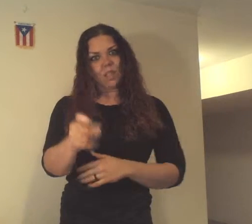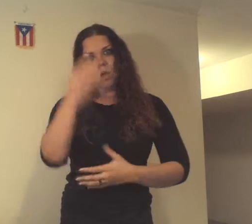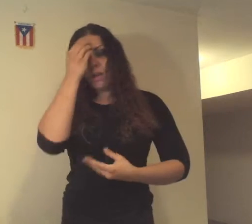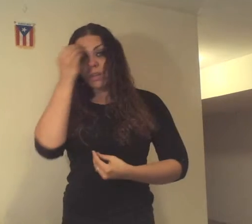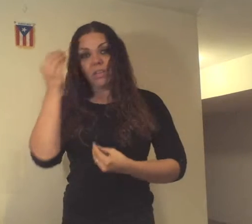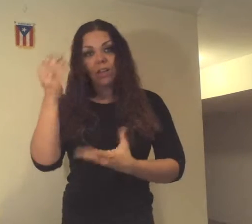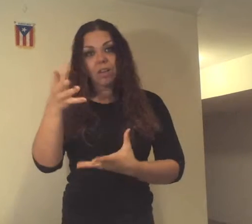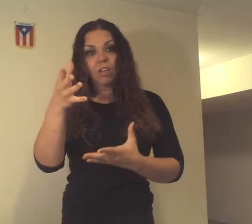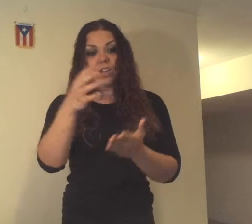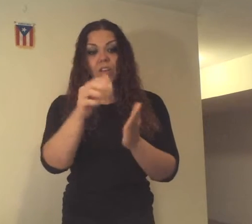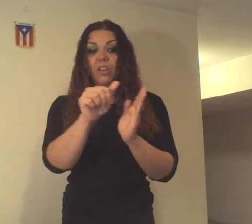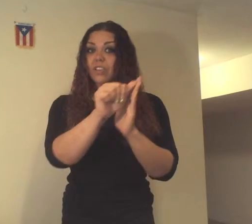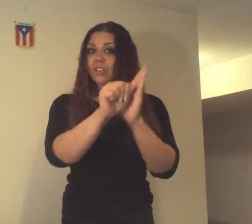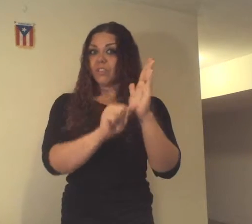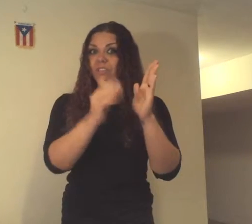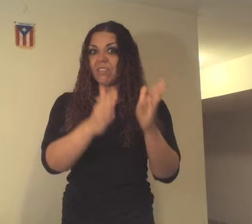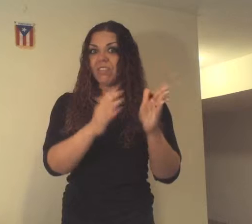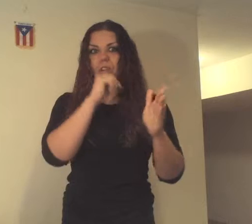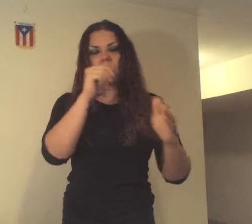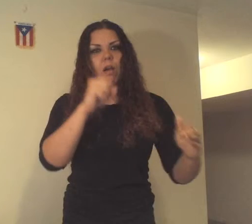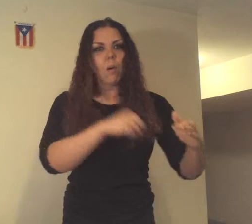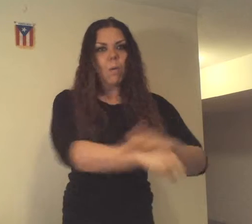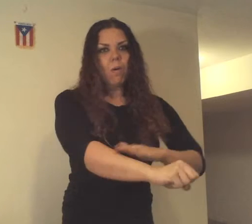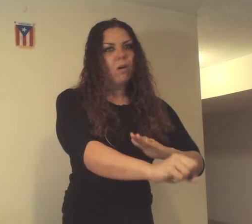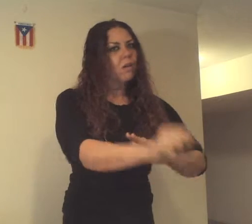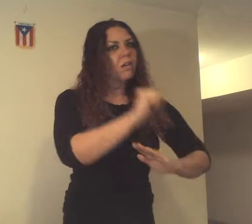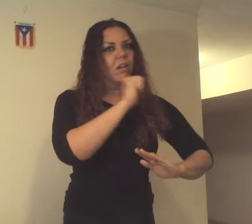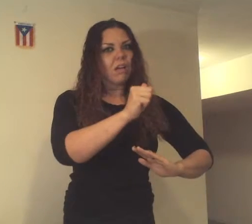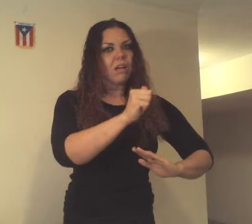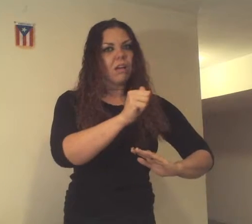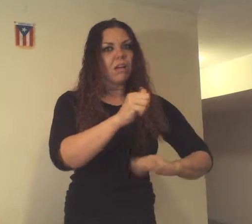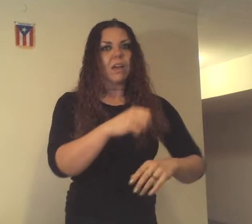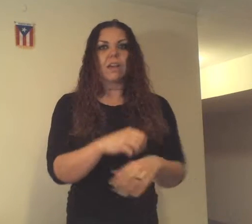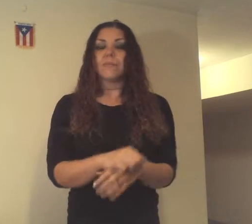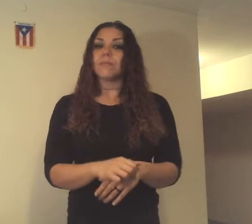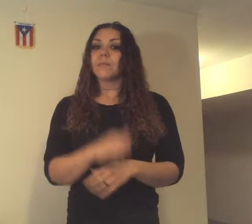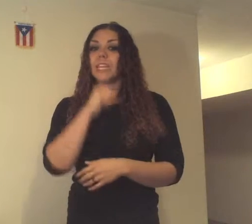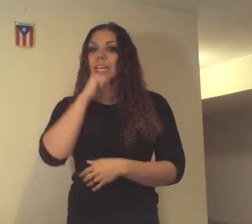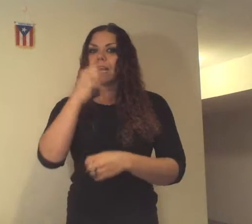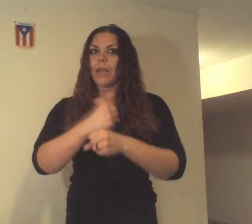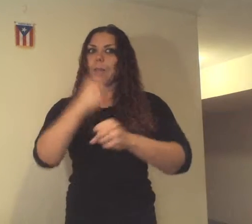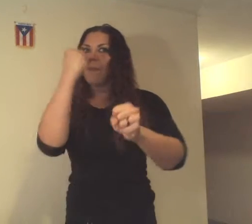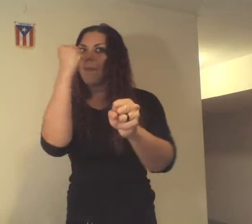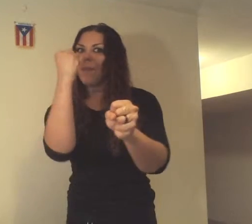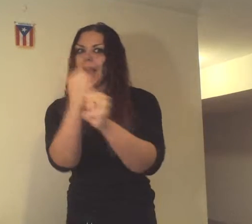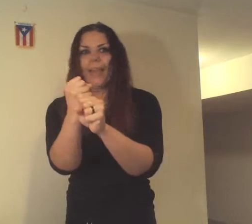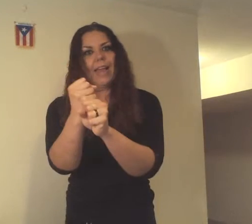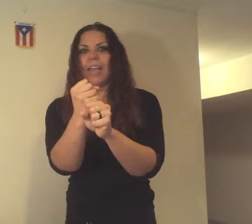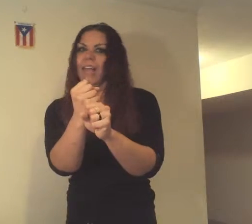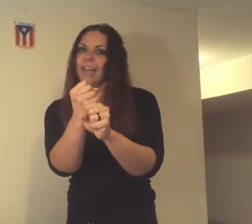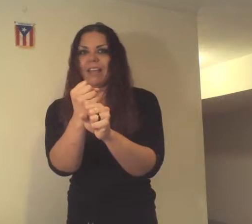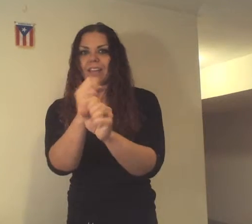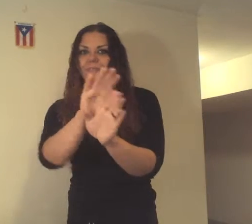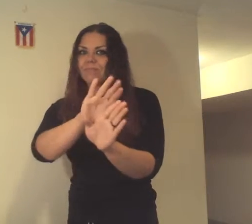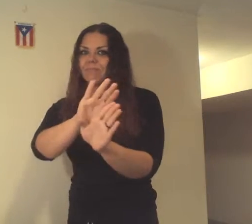born. Surgeons are not made either. There are no little tanks where we're making